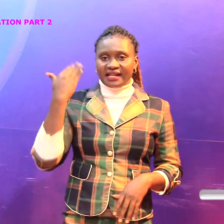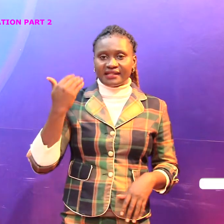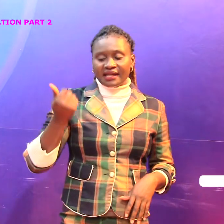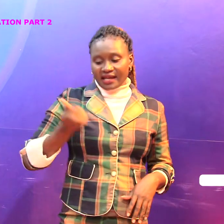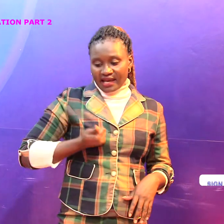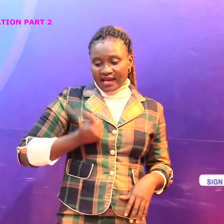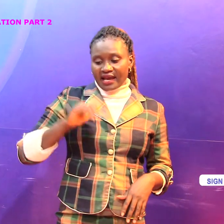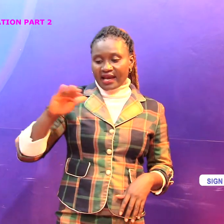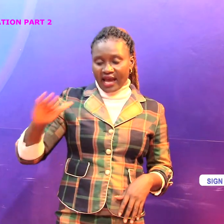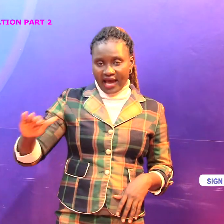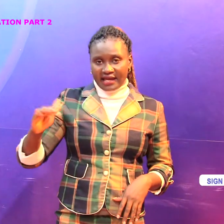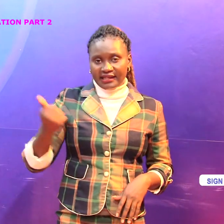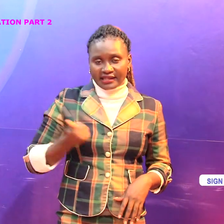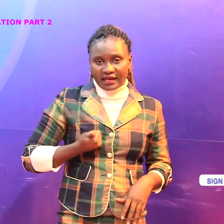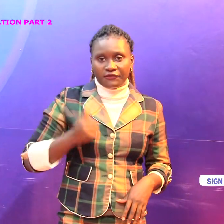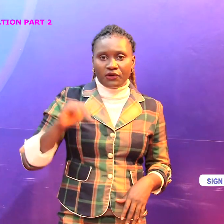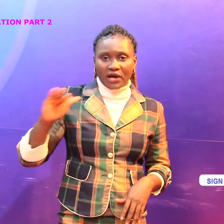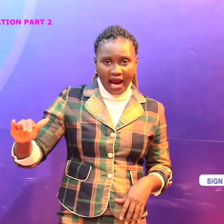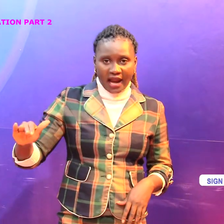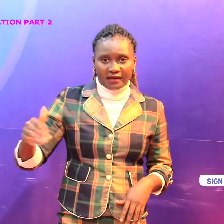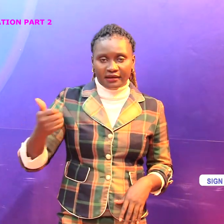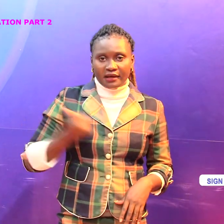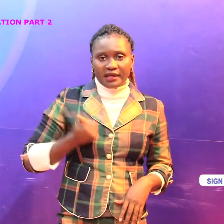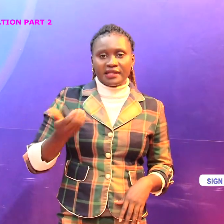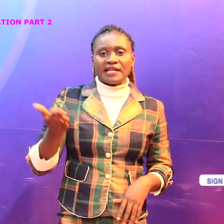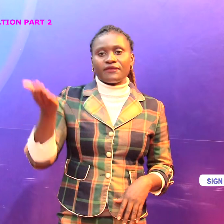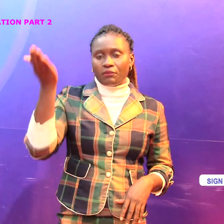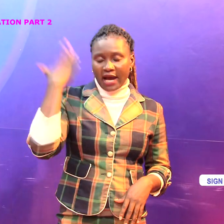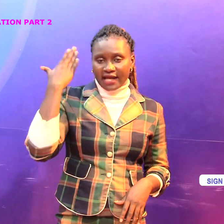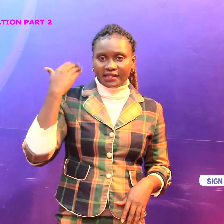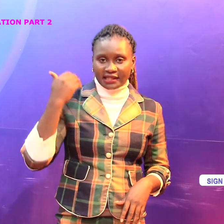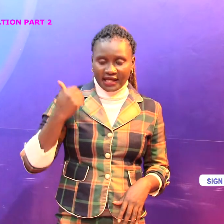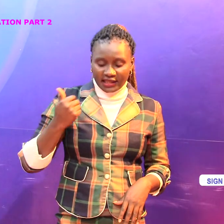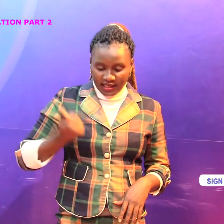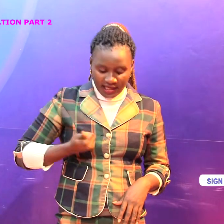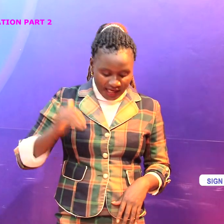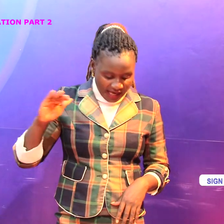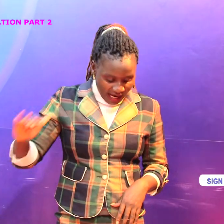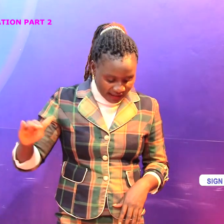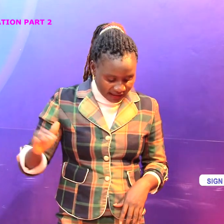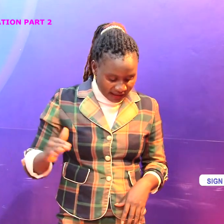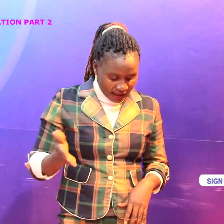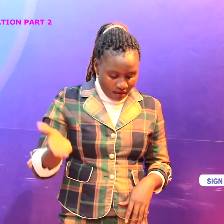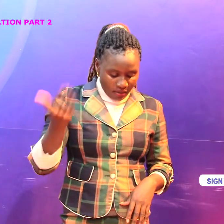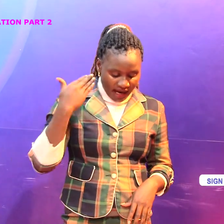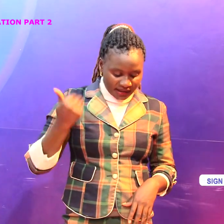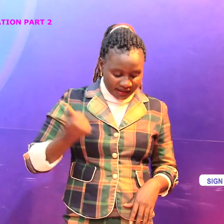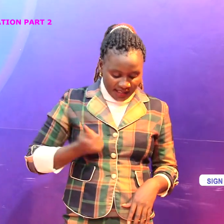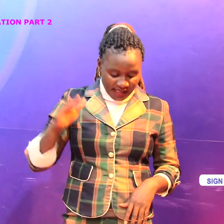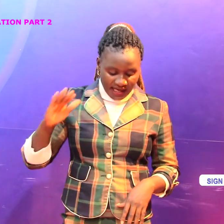Past girl. This sign for girl. This sign for past and then girl. Past